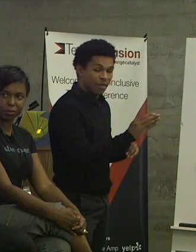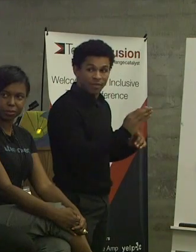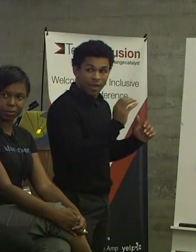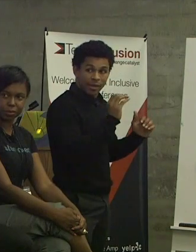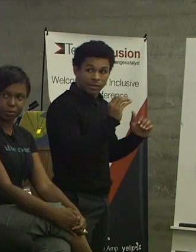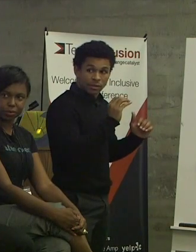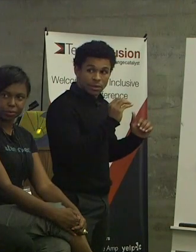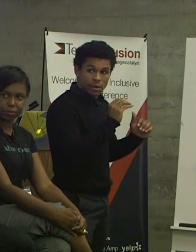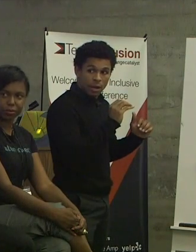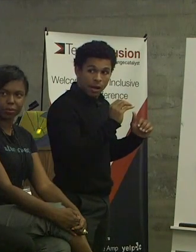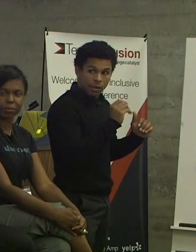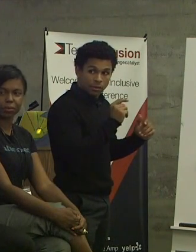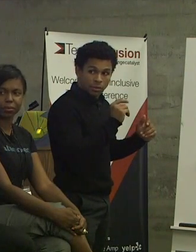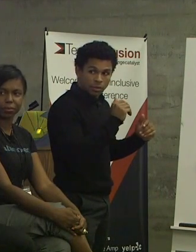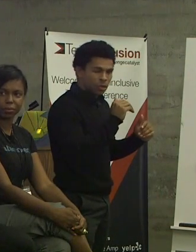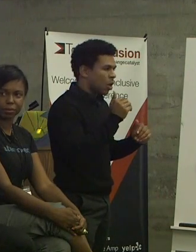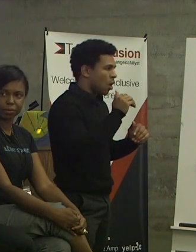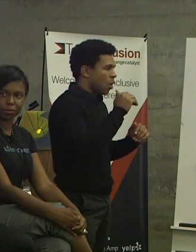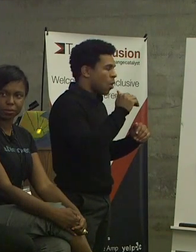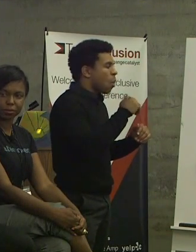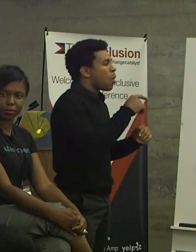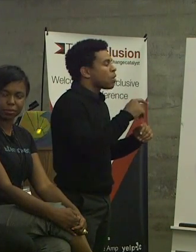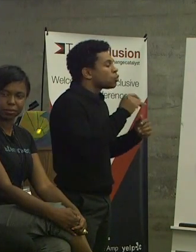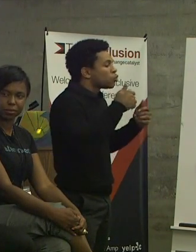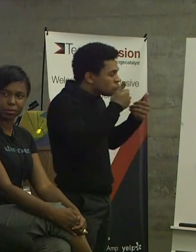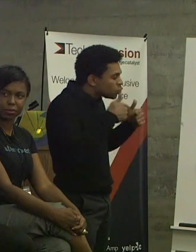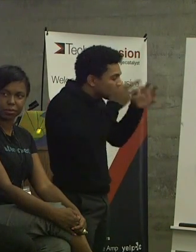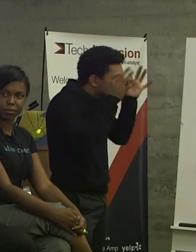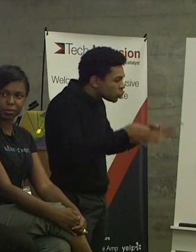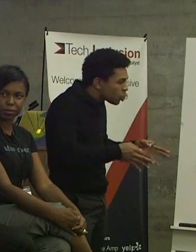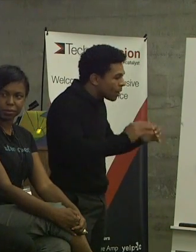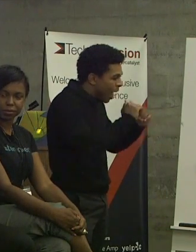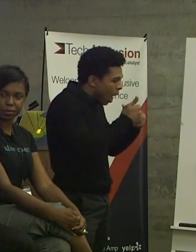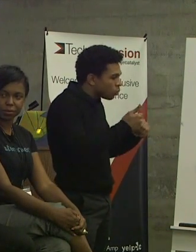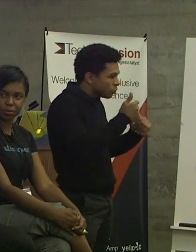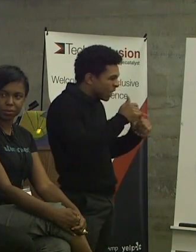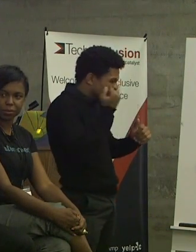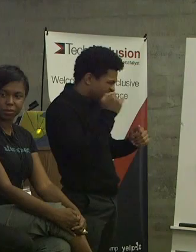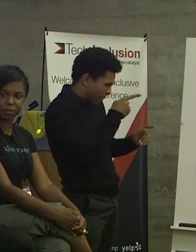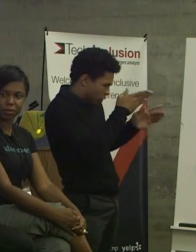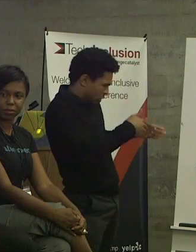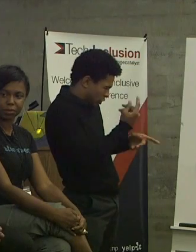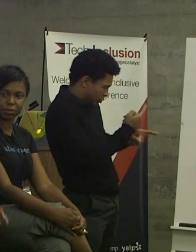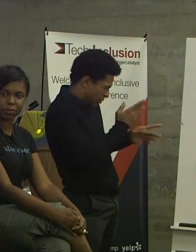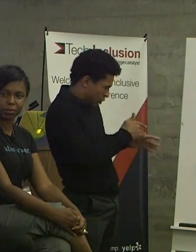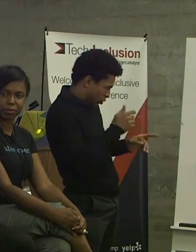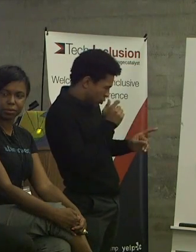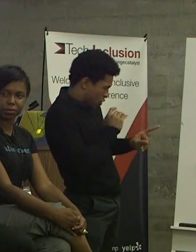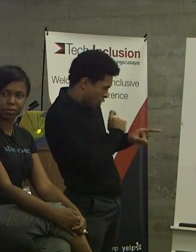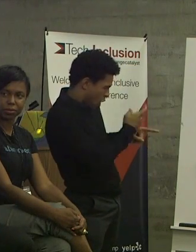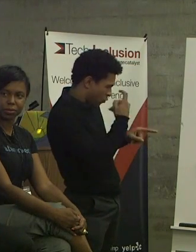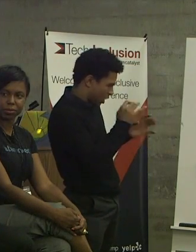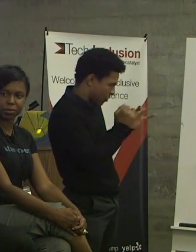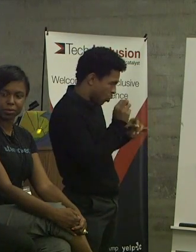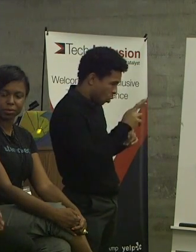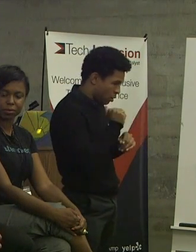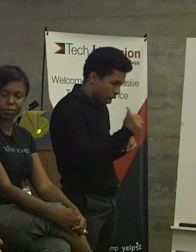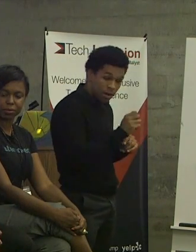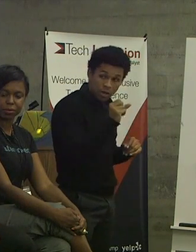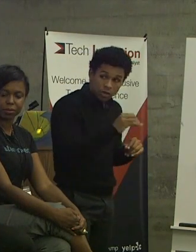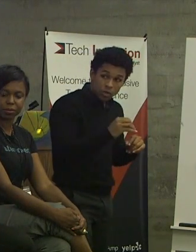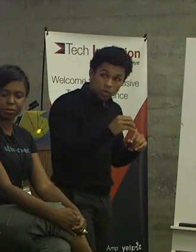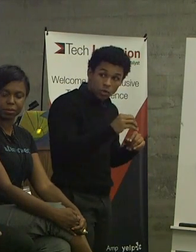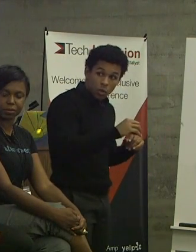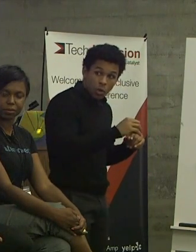one they should call in for an interview or not. So what companies essentially do is eliminate the